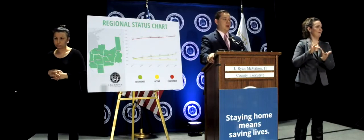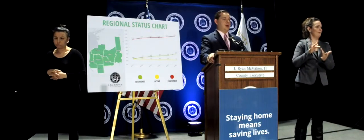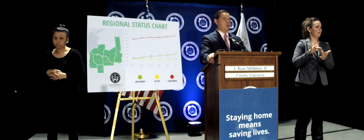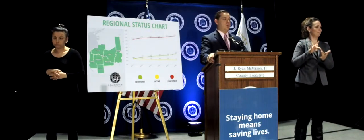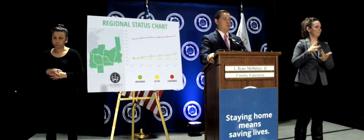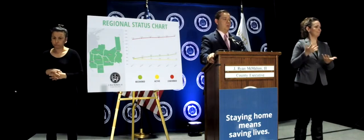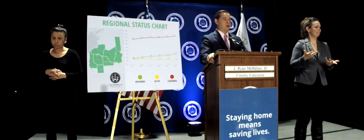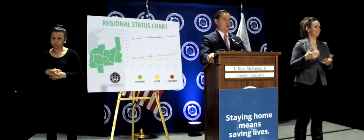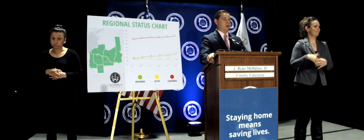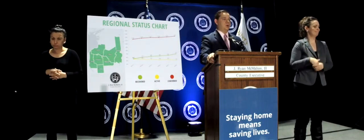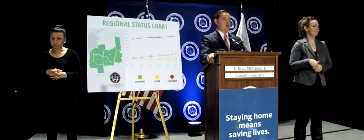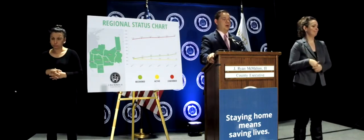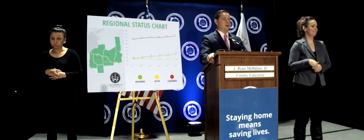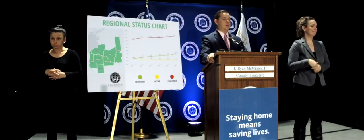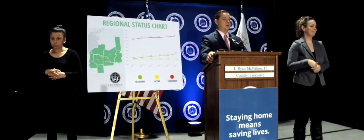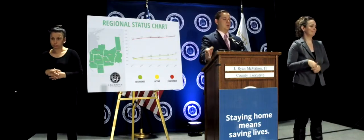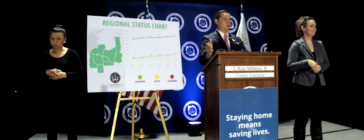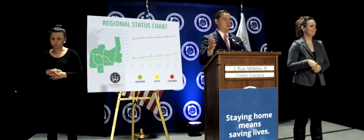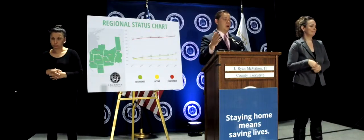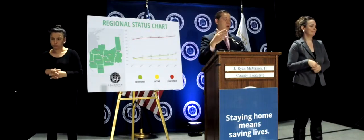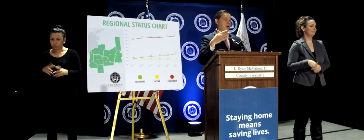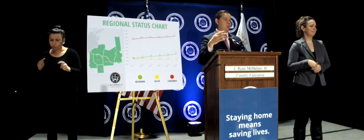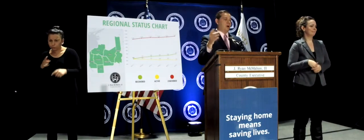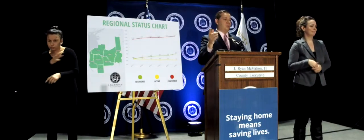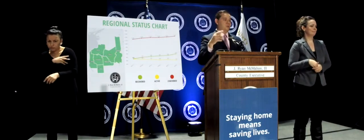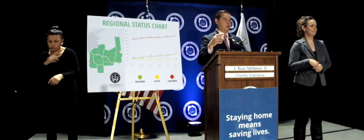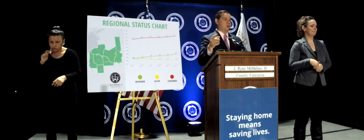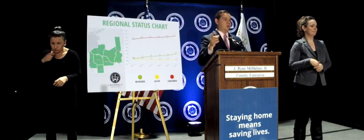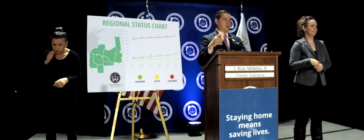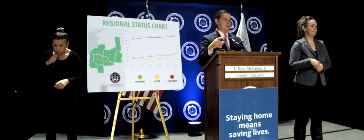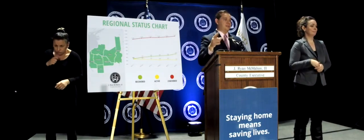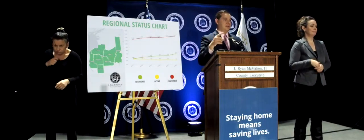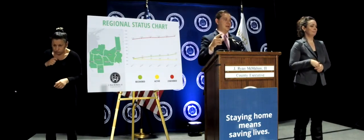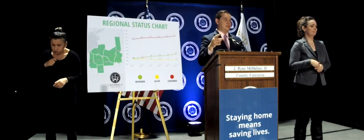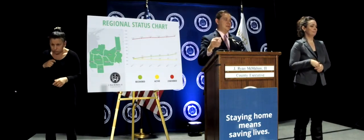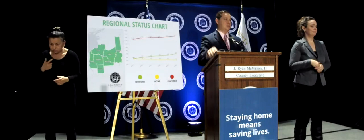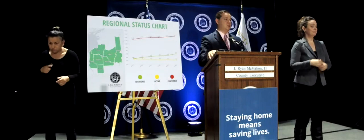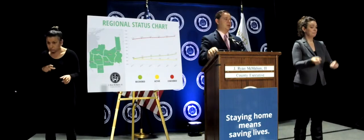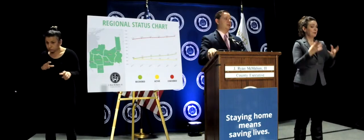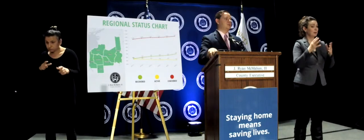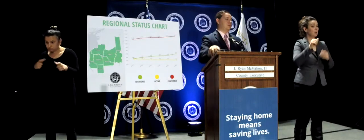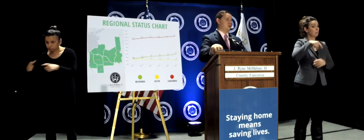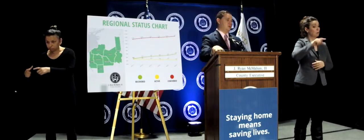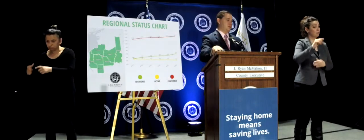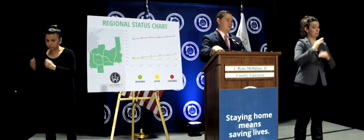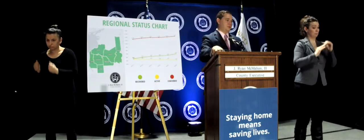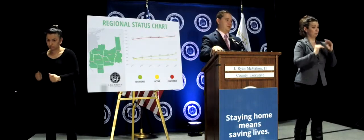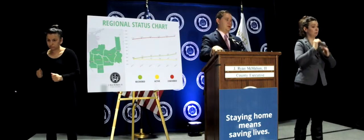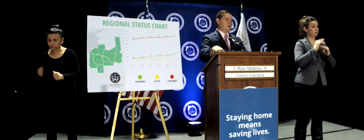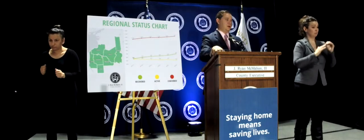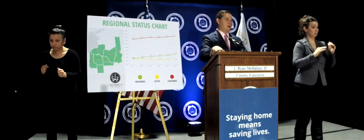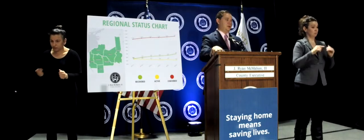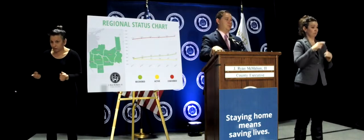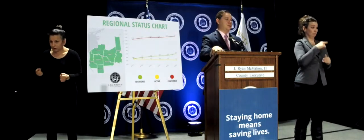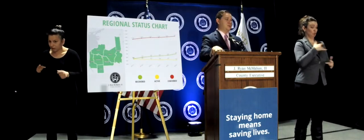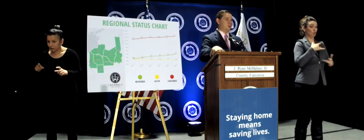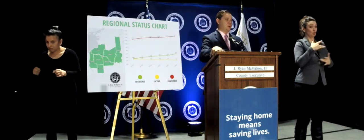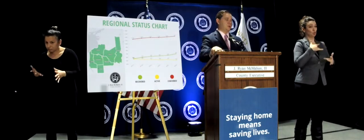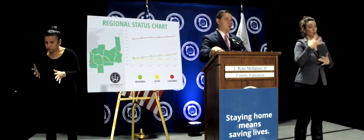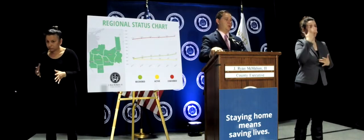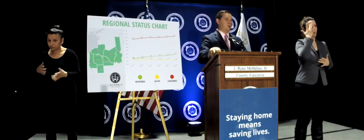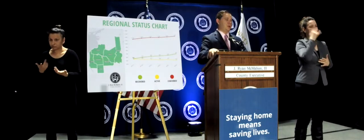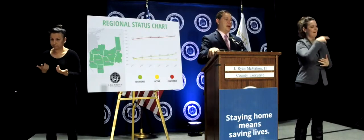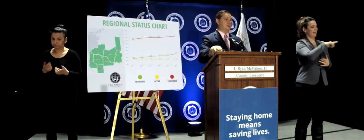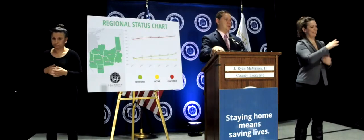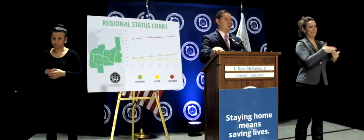So there are law departments working when that's the case. That's one of the concerns of the business